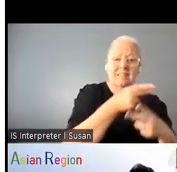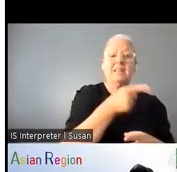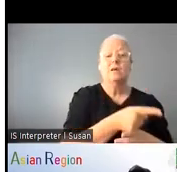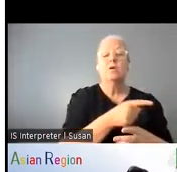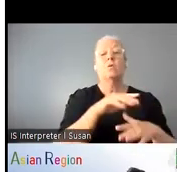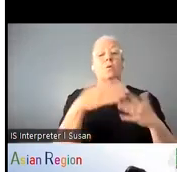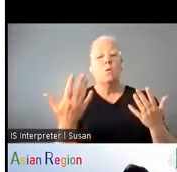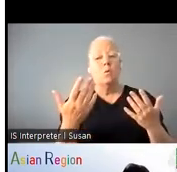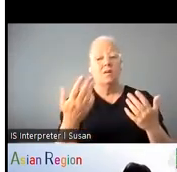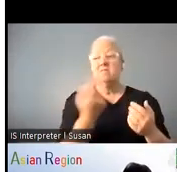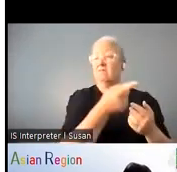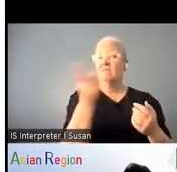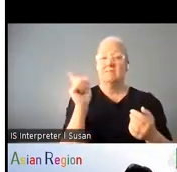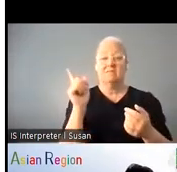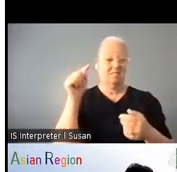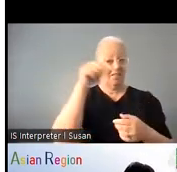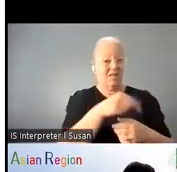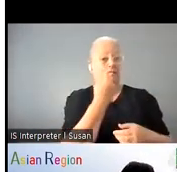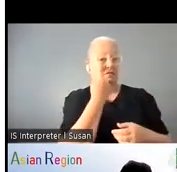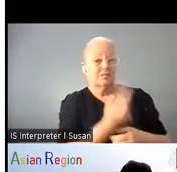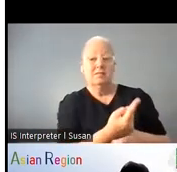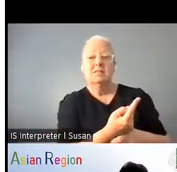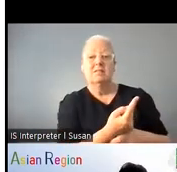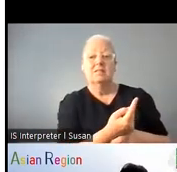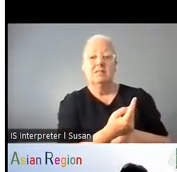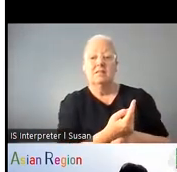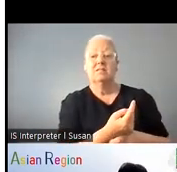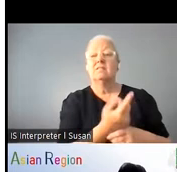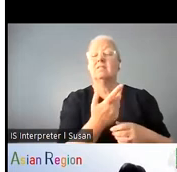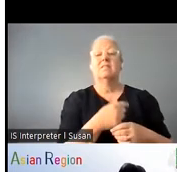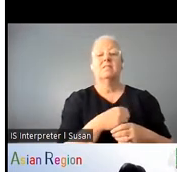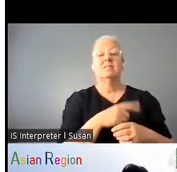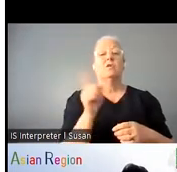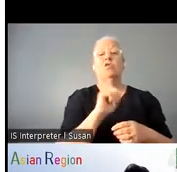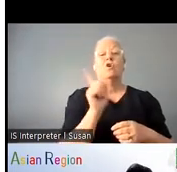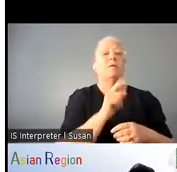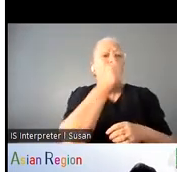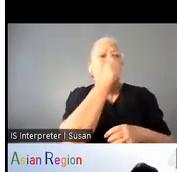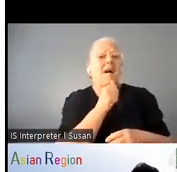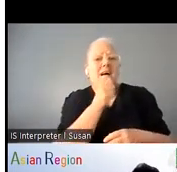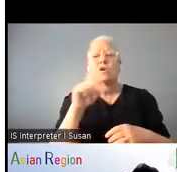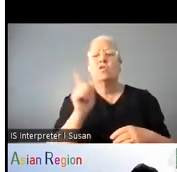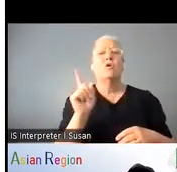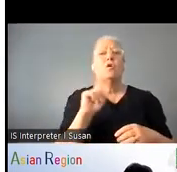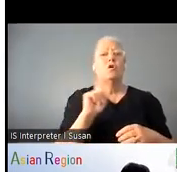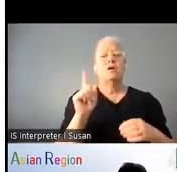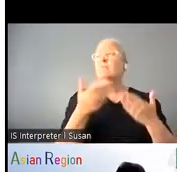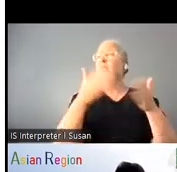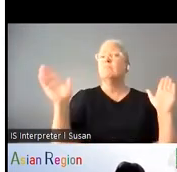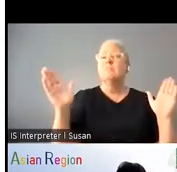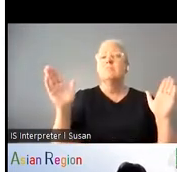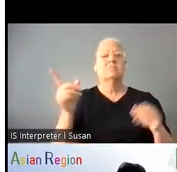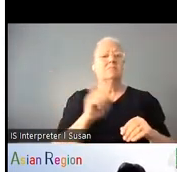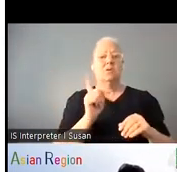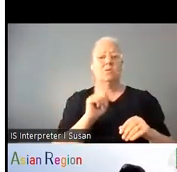from a few people who were there as quote-unquote nurse. They don't have privacy. they are not allowed to have private stuff such as phone, and their